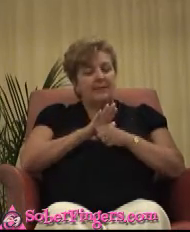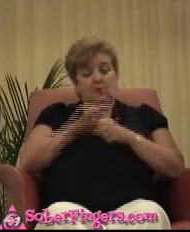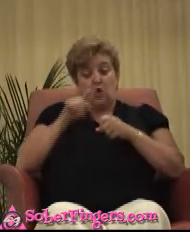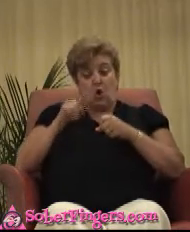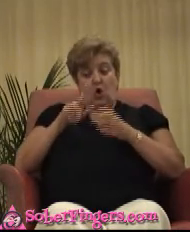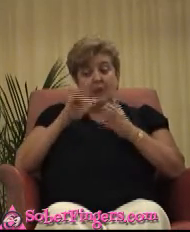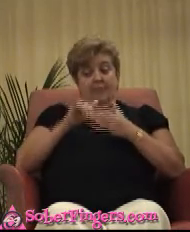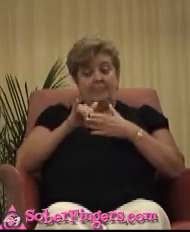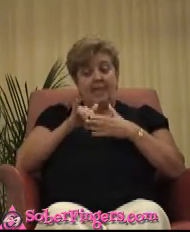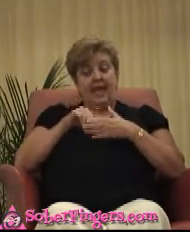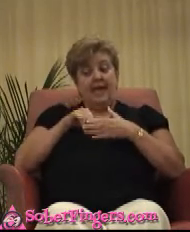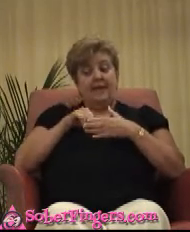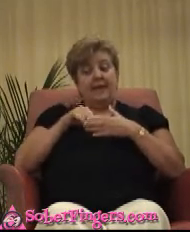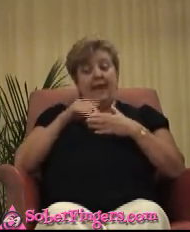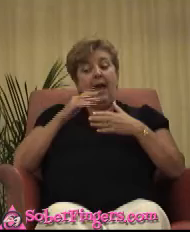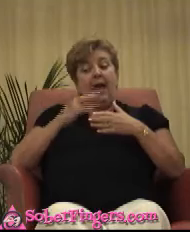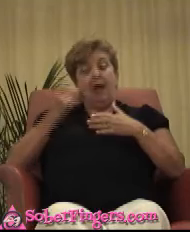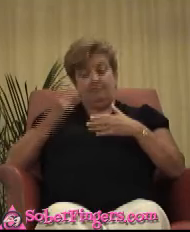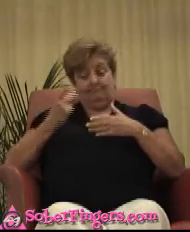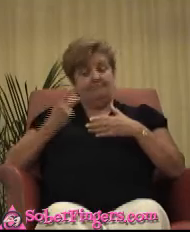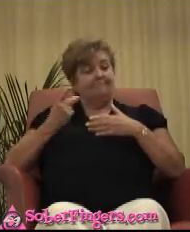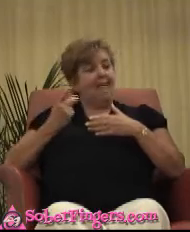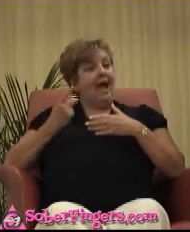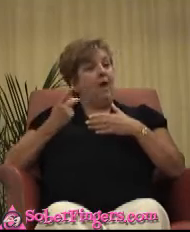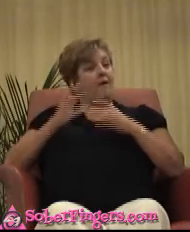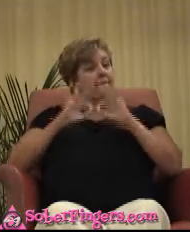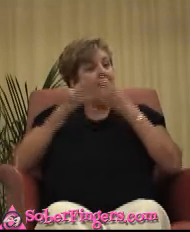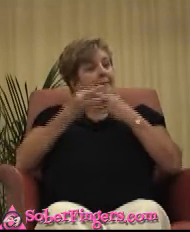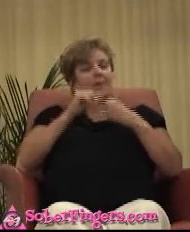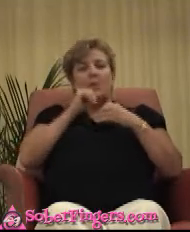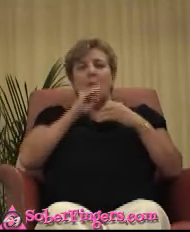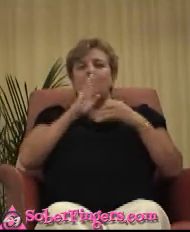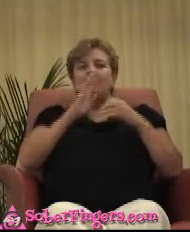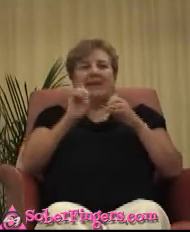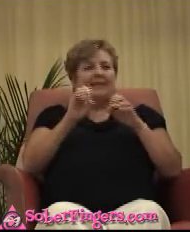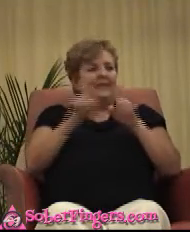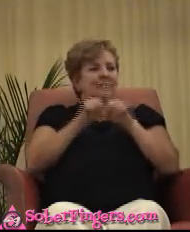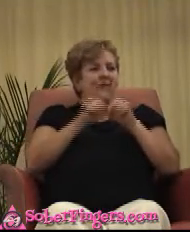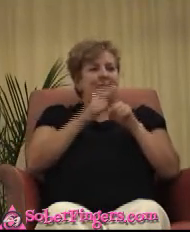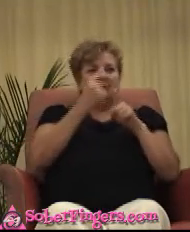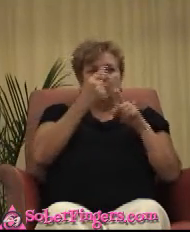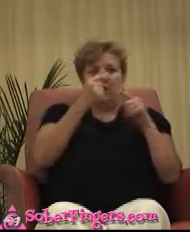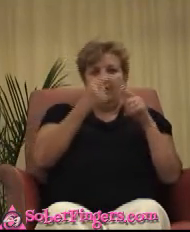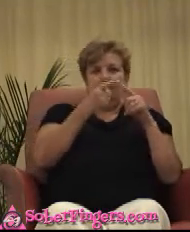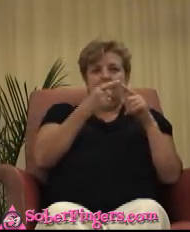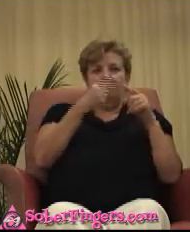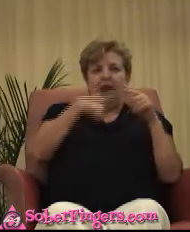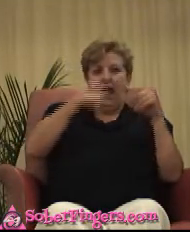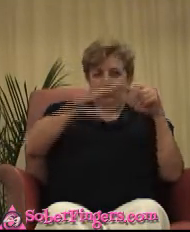in, or like the one that she saw back in Kansas. I went to Vietnam, and I